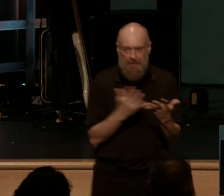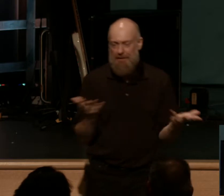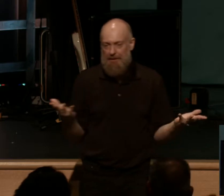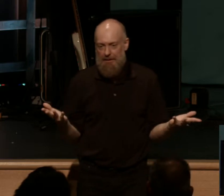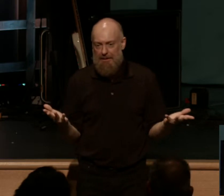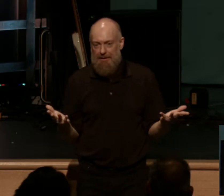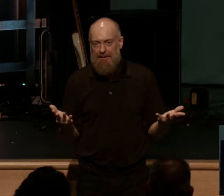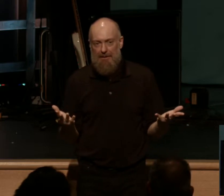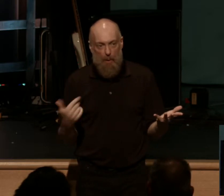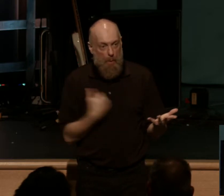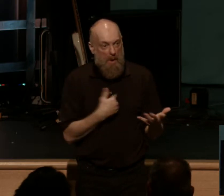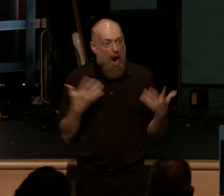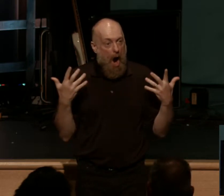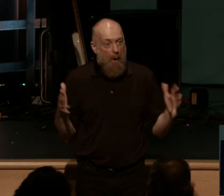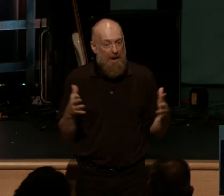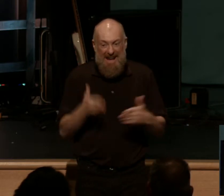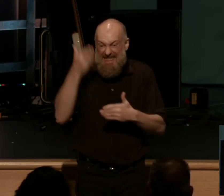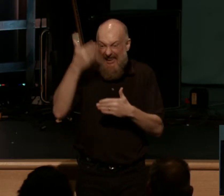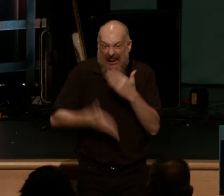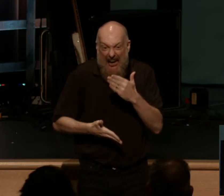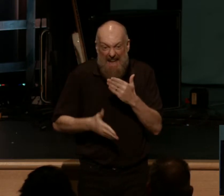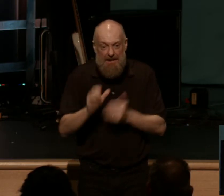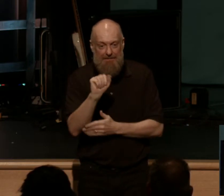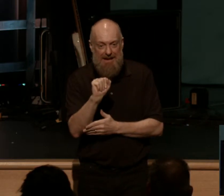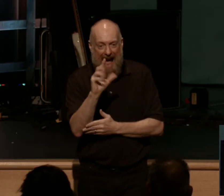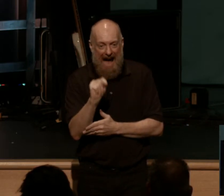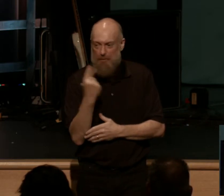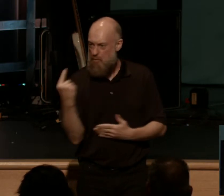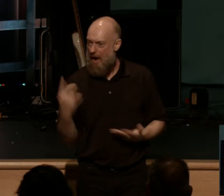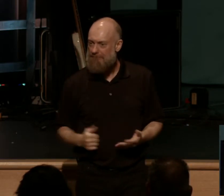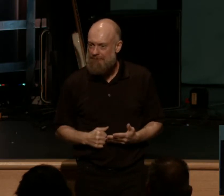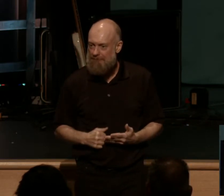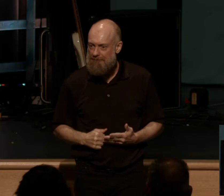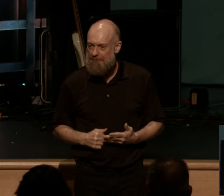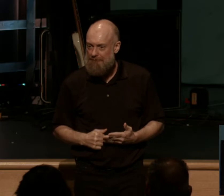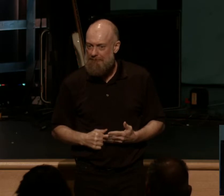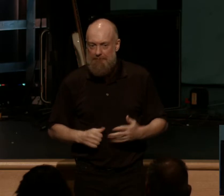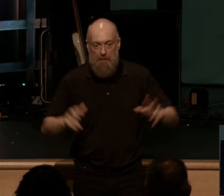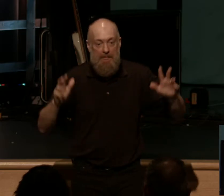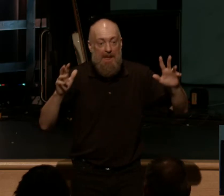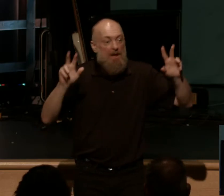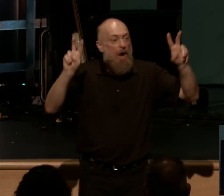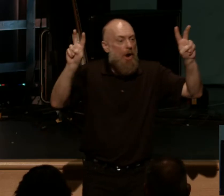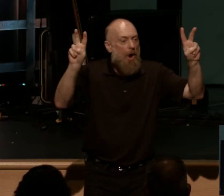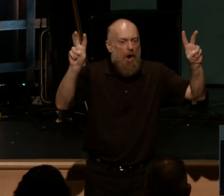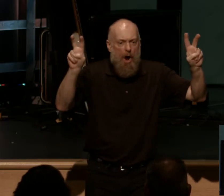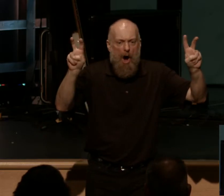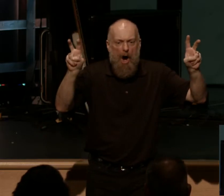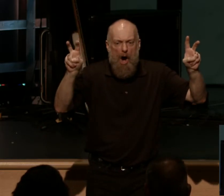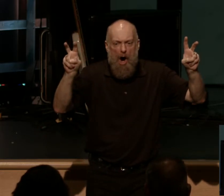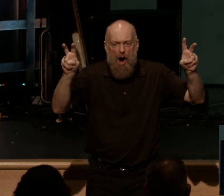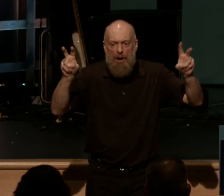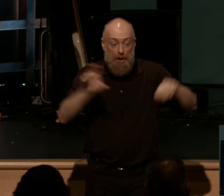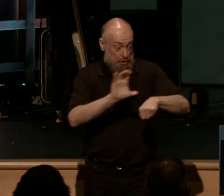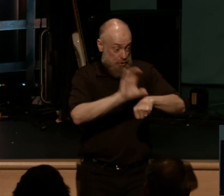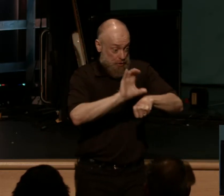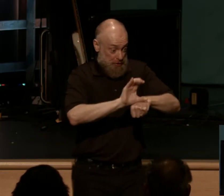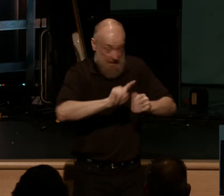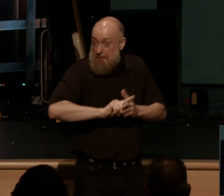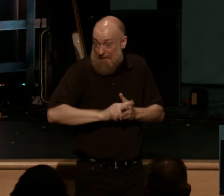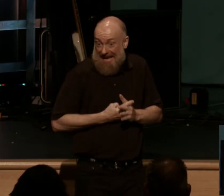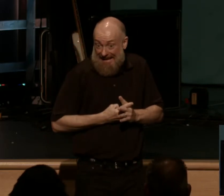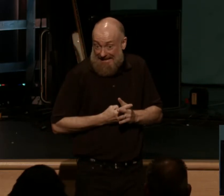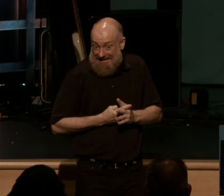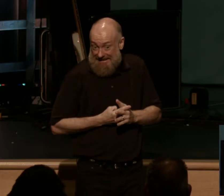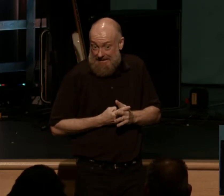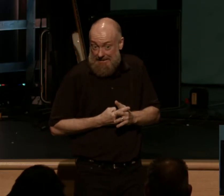know it, we're already at the end of Act 1, and we've called this act as a sub-series, The Church Begins. And